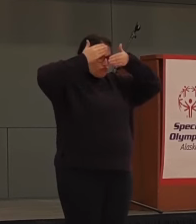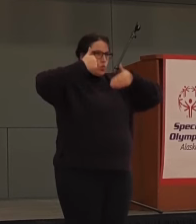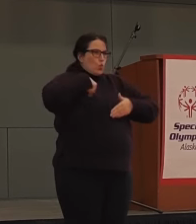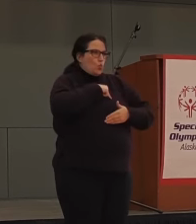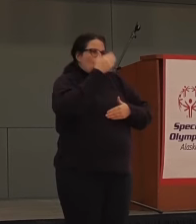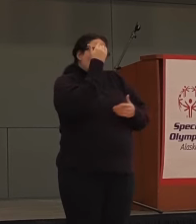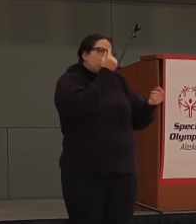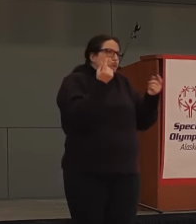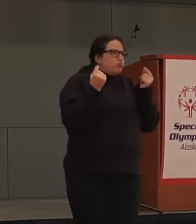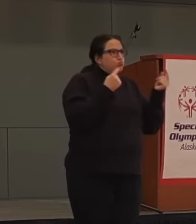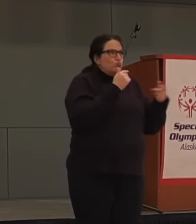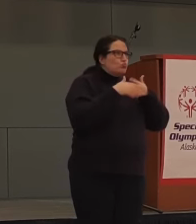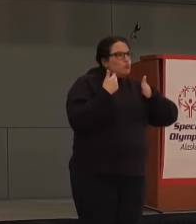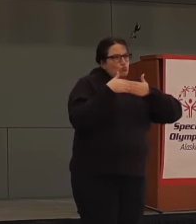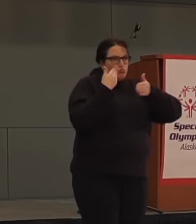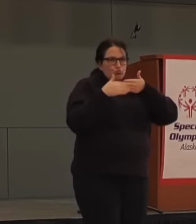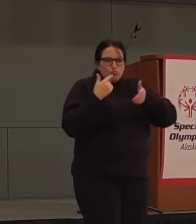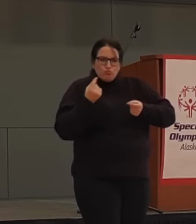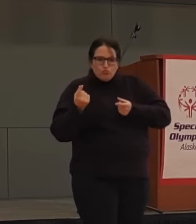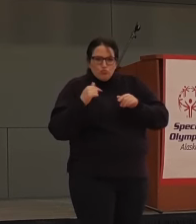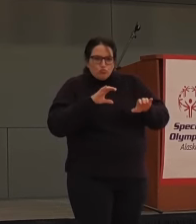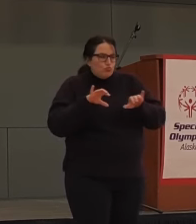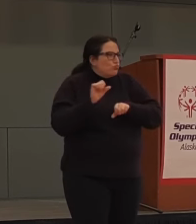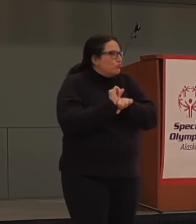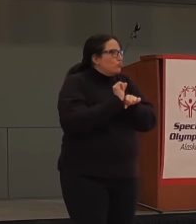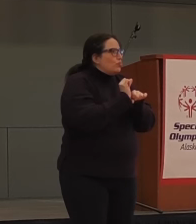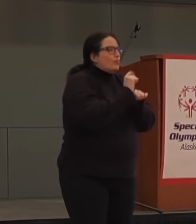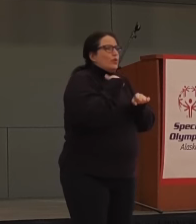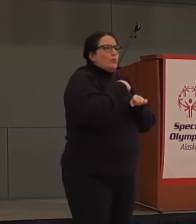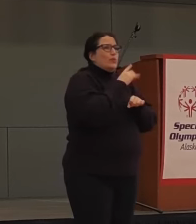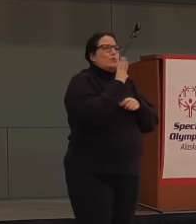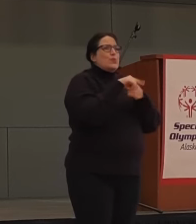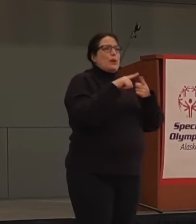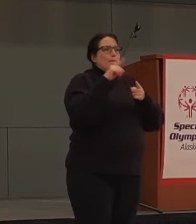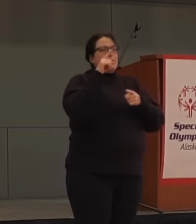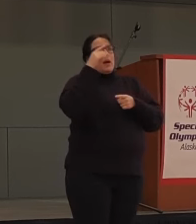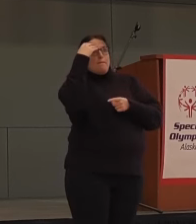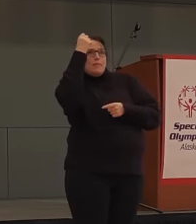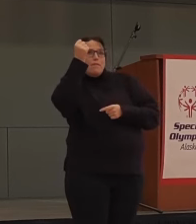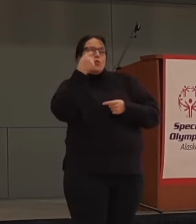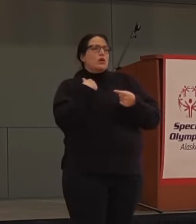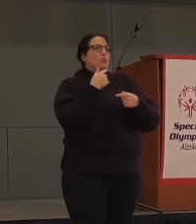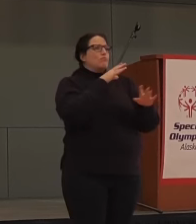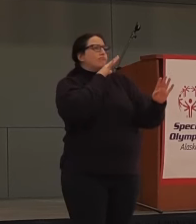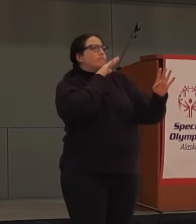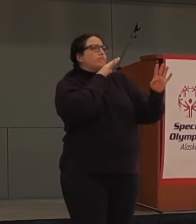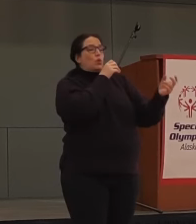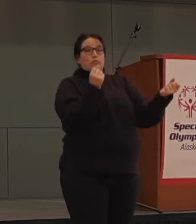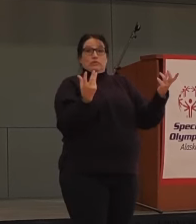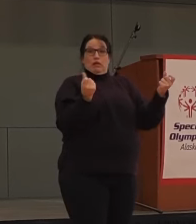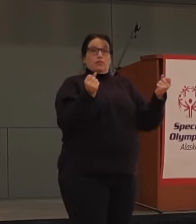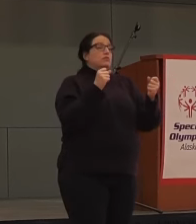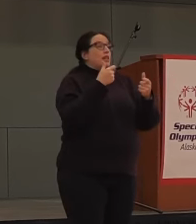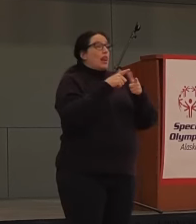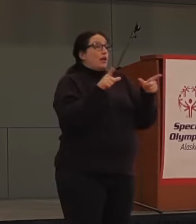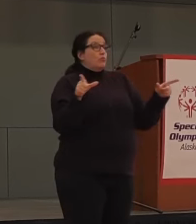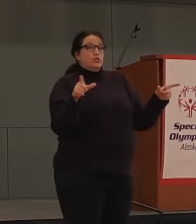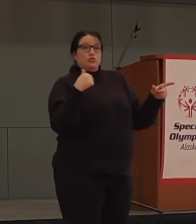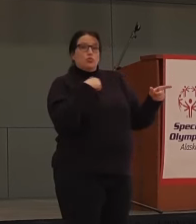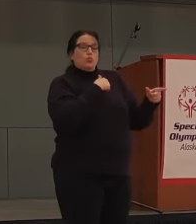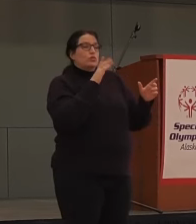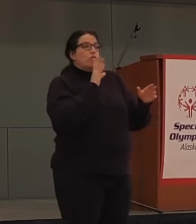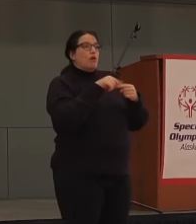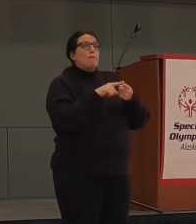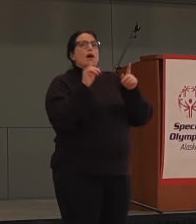through life. We talk about memory, we talk about language, we talk about attention, we talk